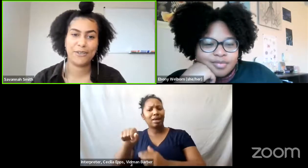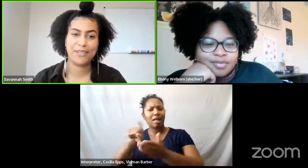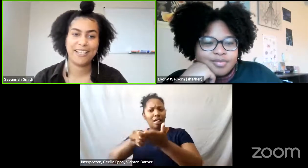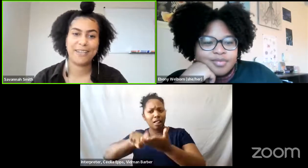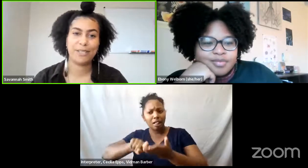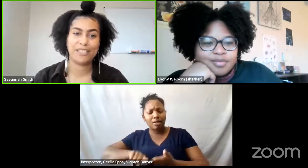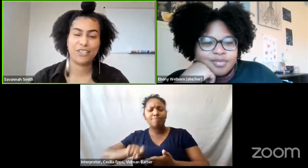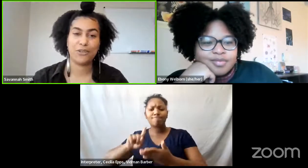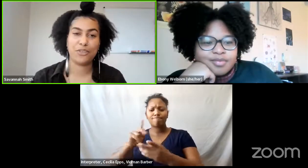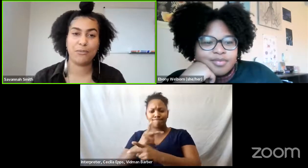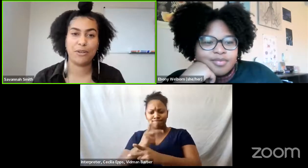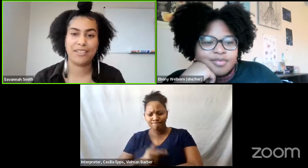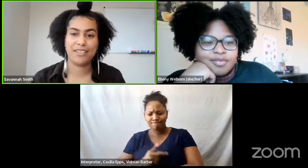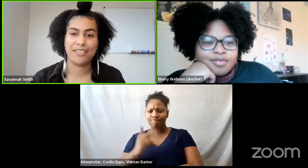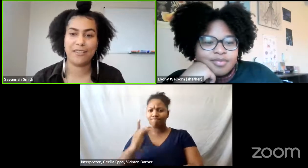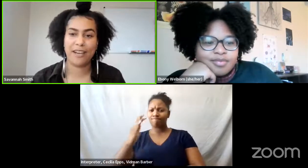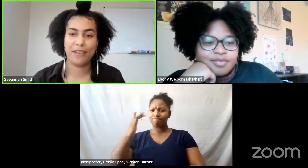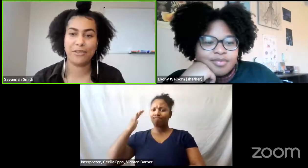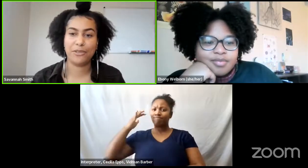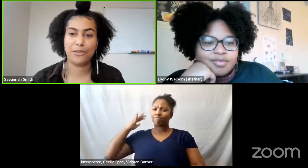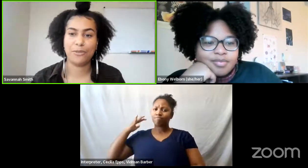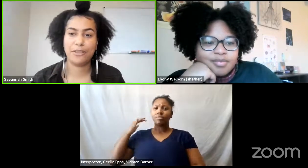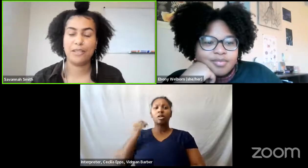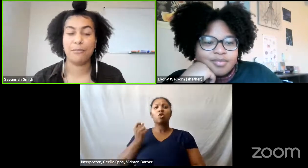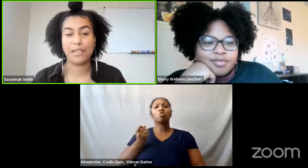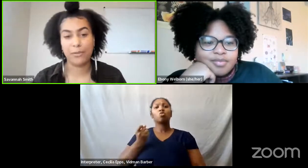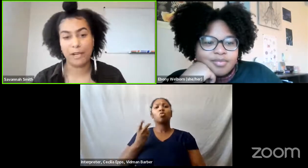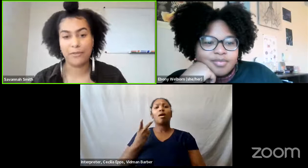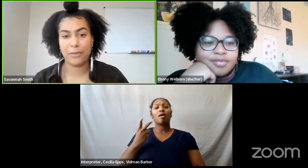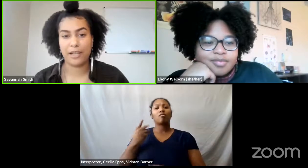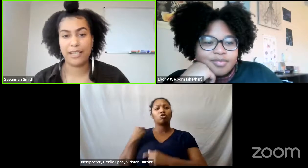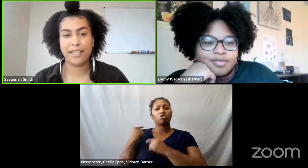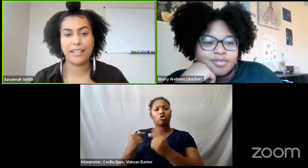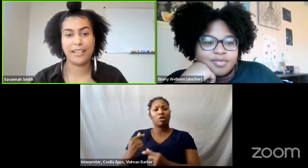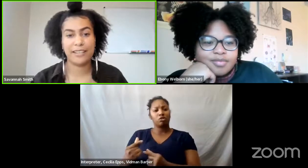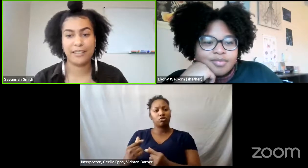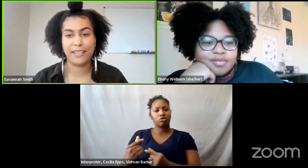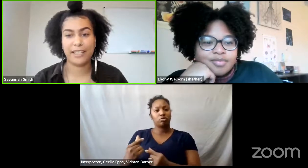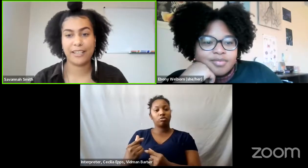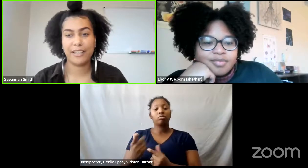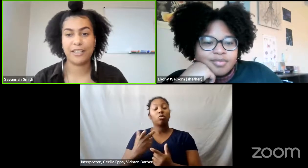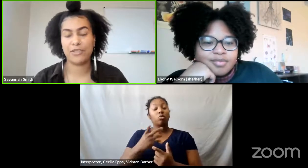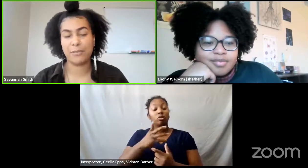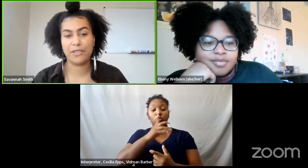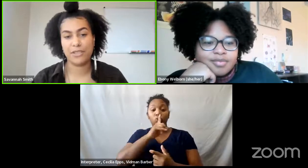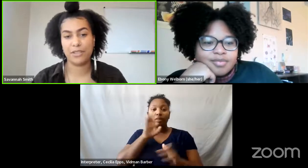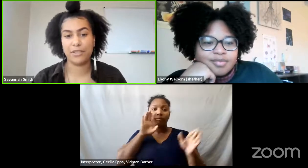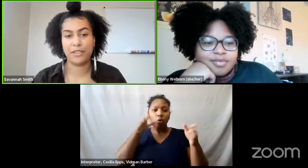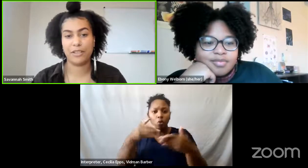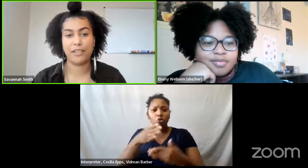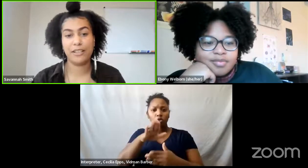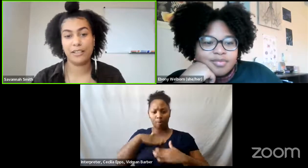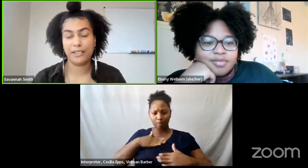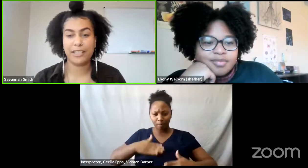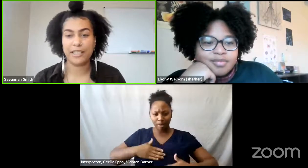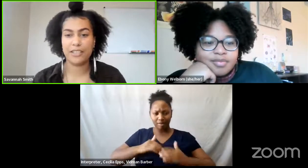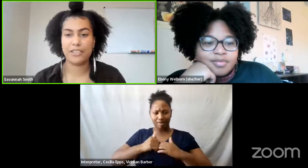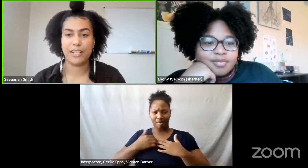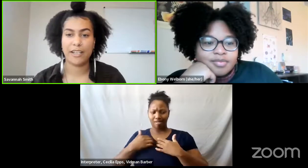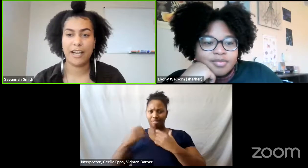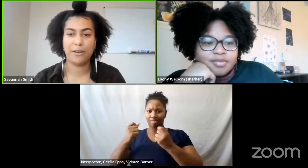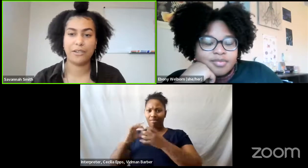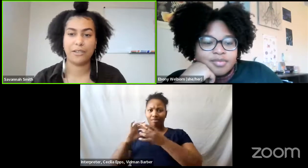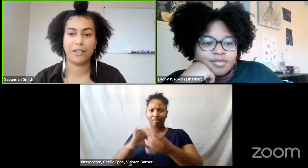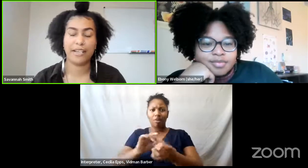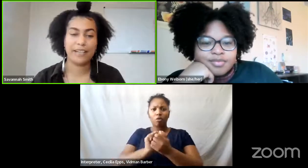And so it really just shows the importance of how you being aware of your body and healing contributes to your